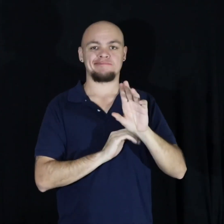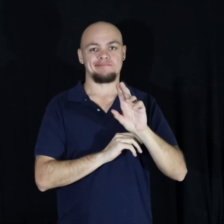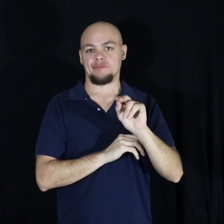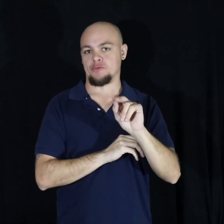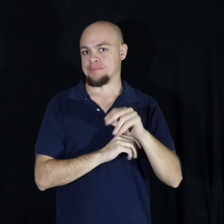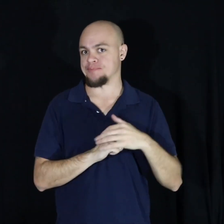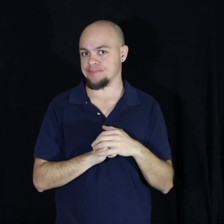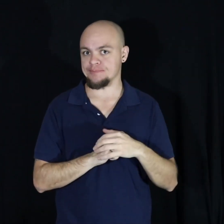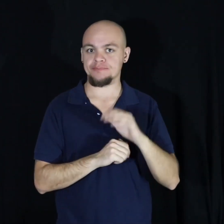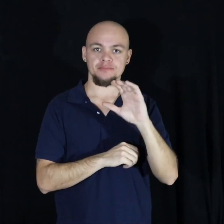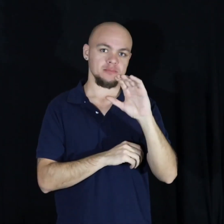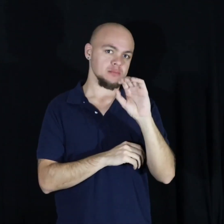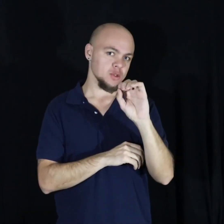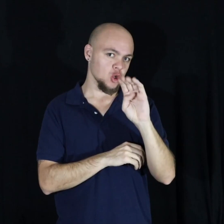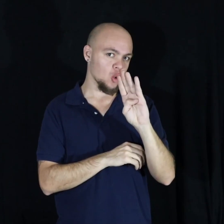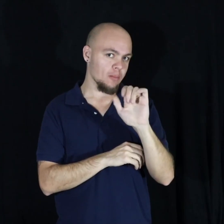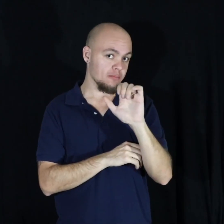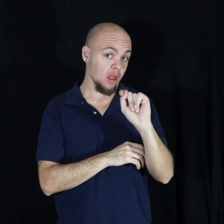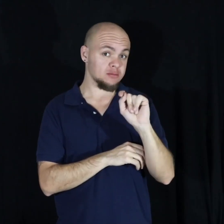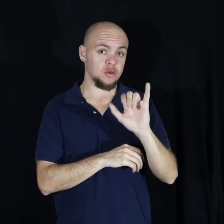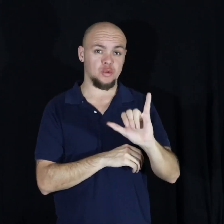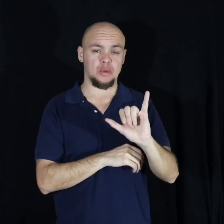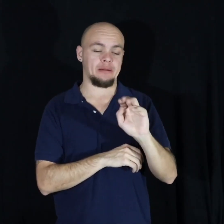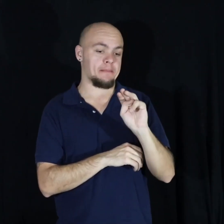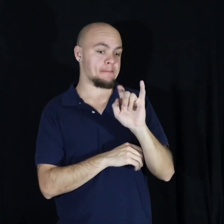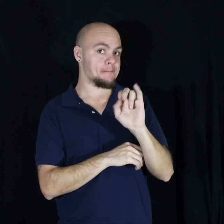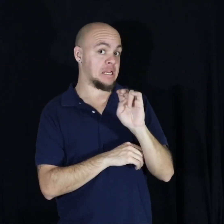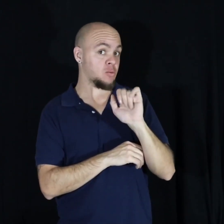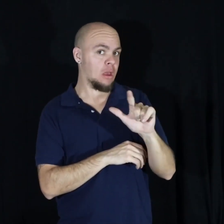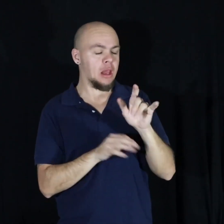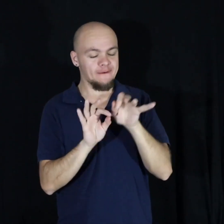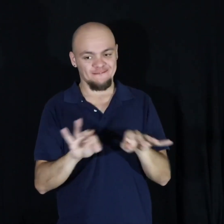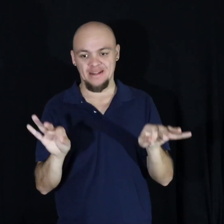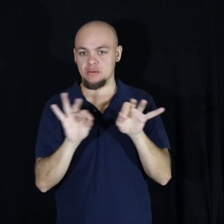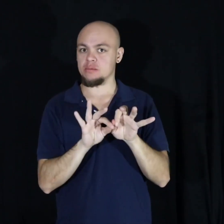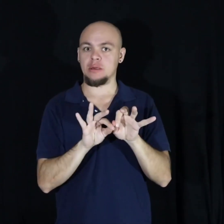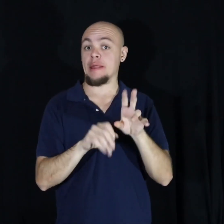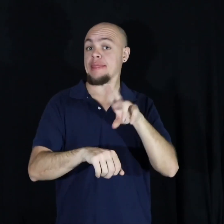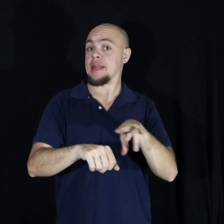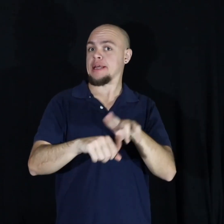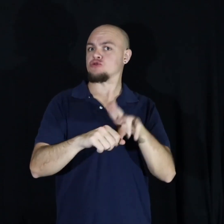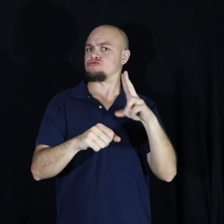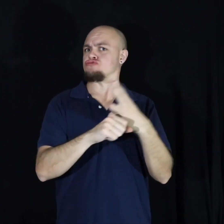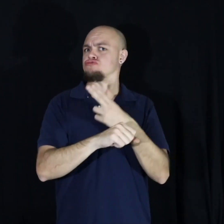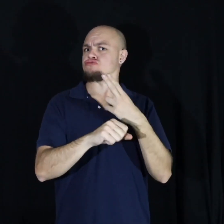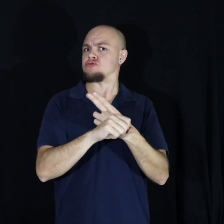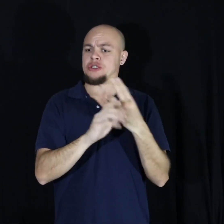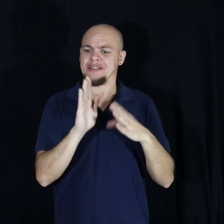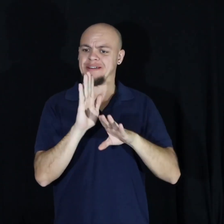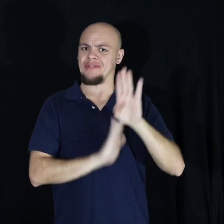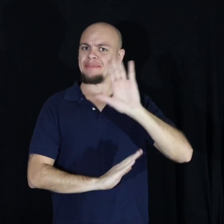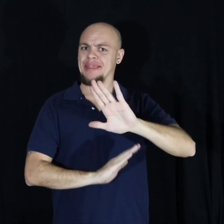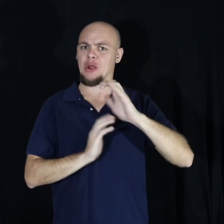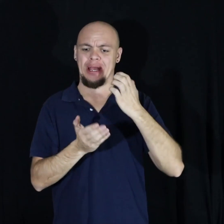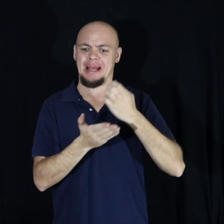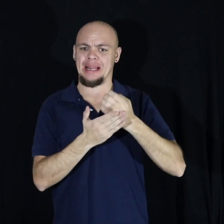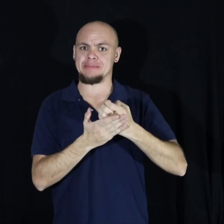Although cobalt is a valuable mineral, the nation has failed to use it to successfully develop their economy.